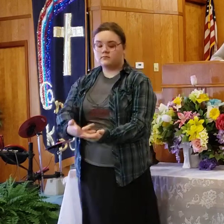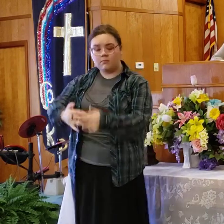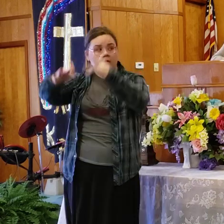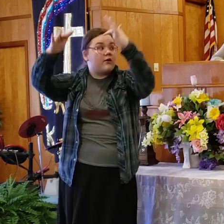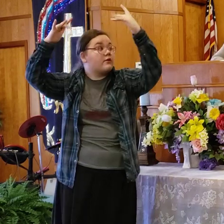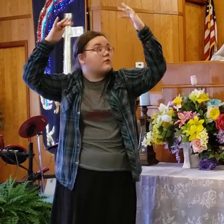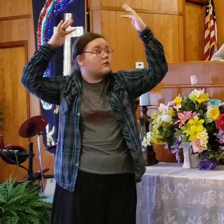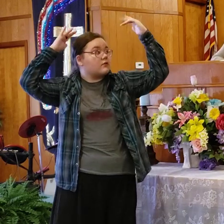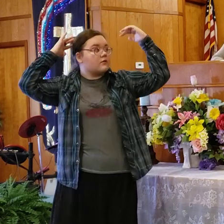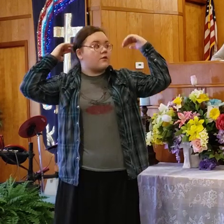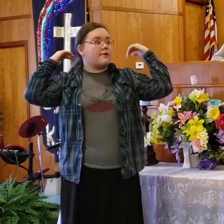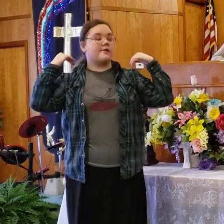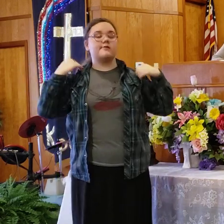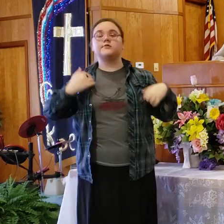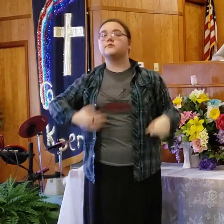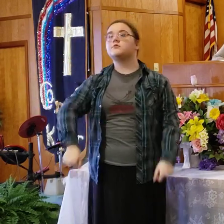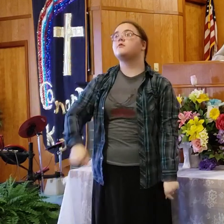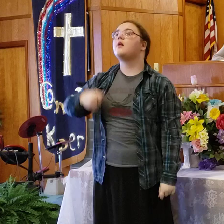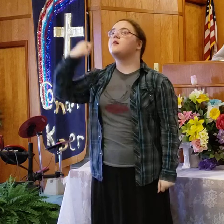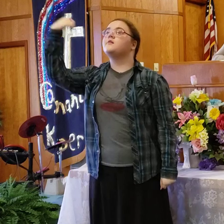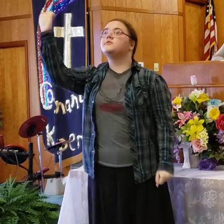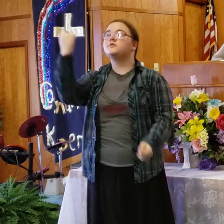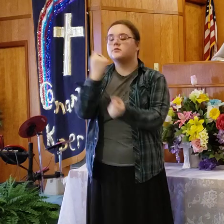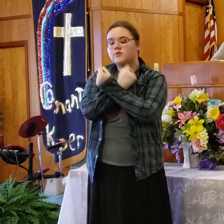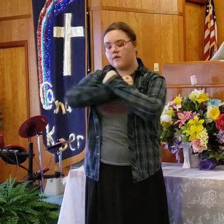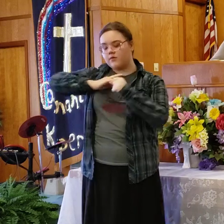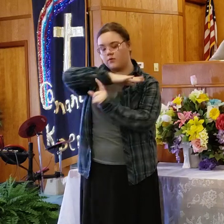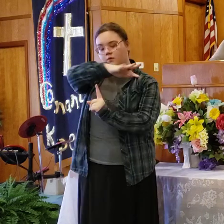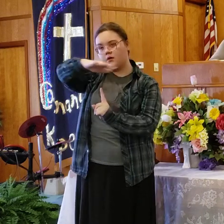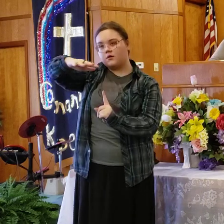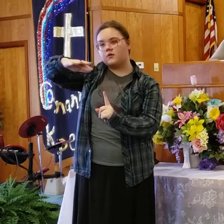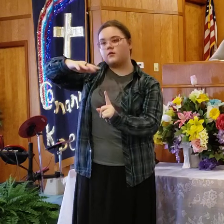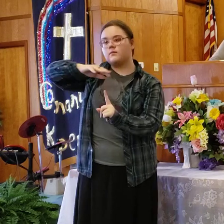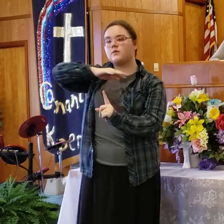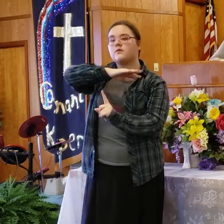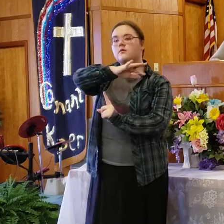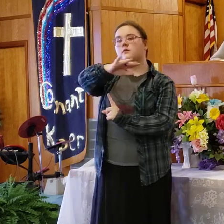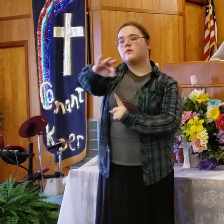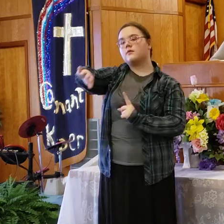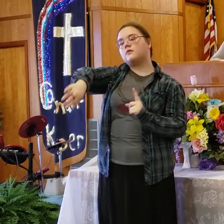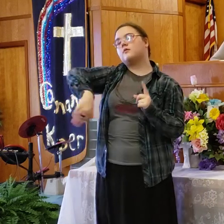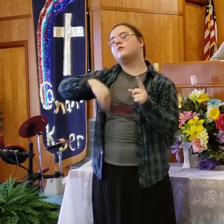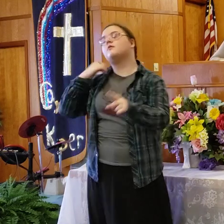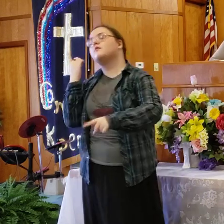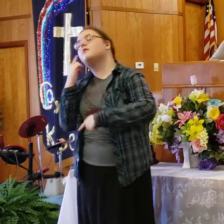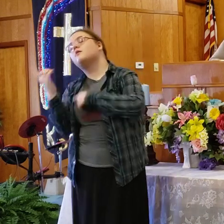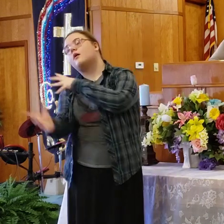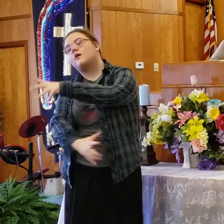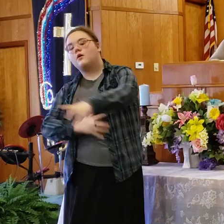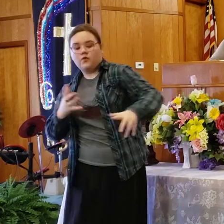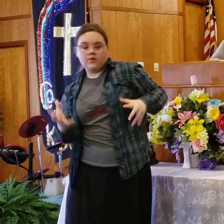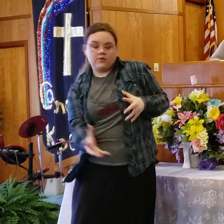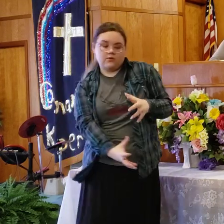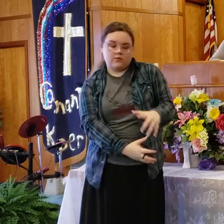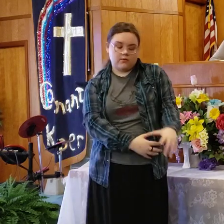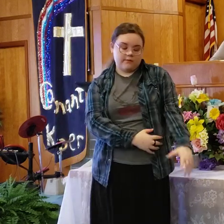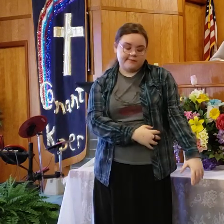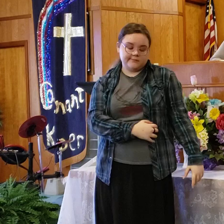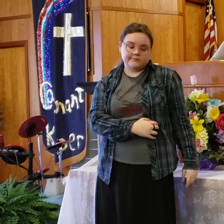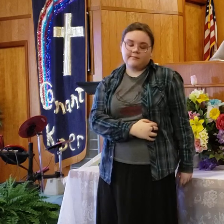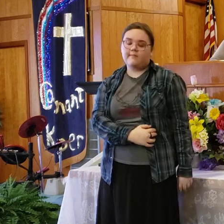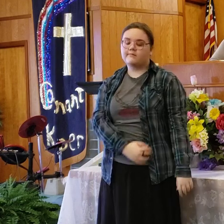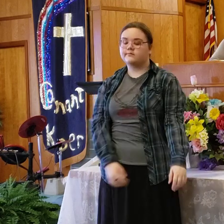and my sails are torn. Your love surrounds me in the eye of the